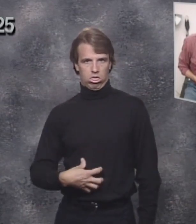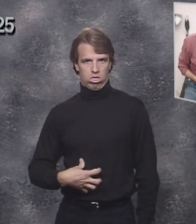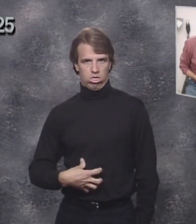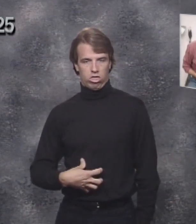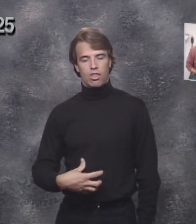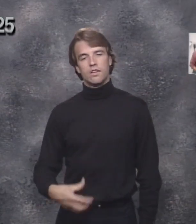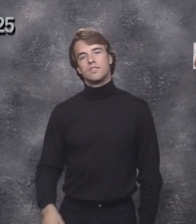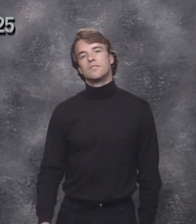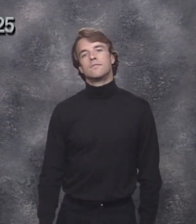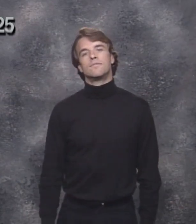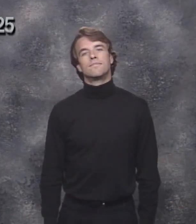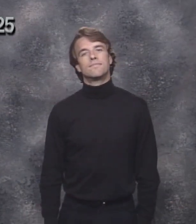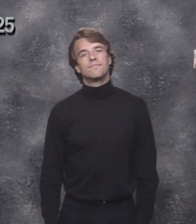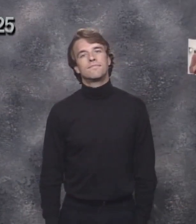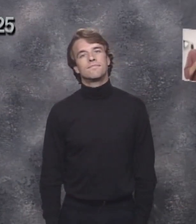Nausea.